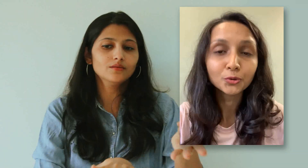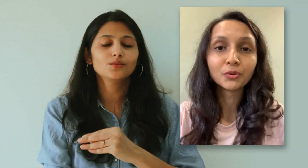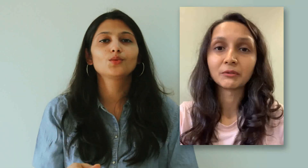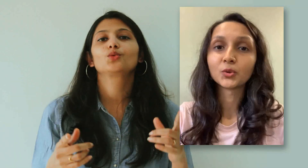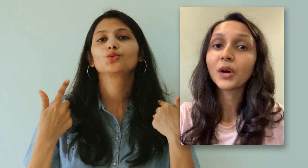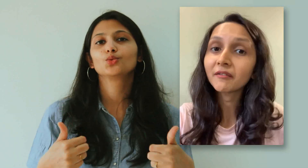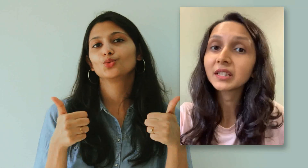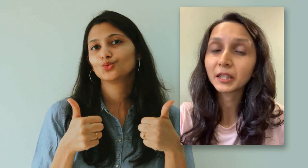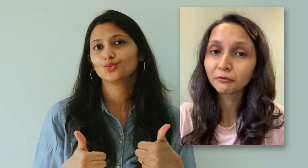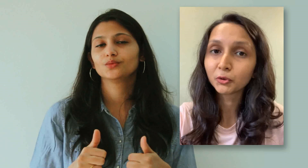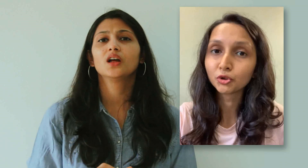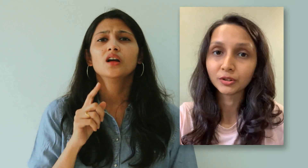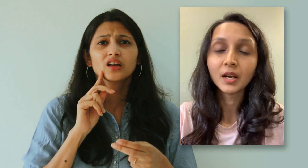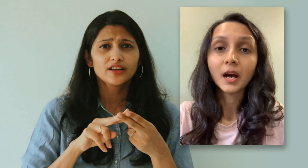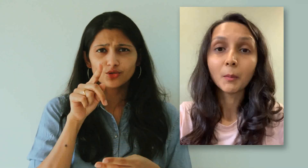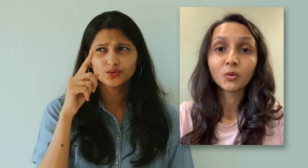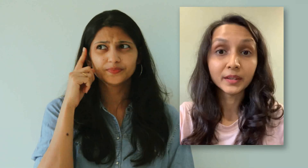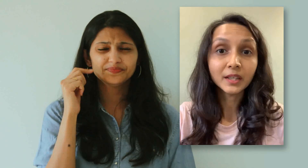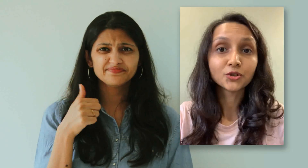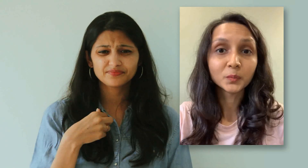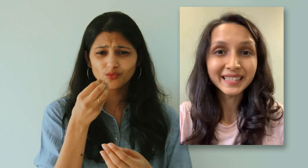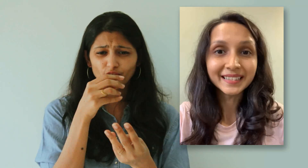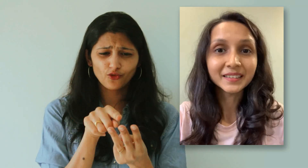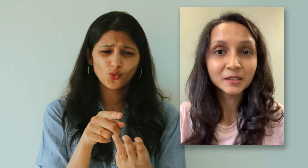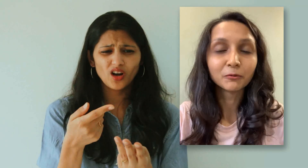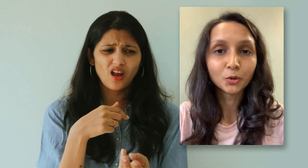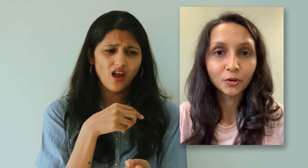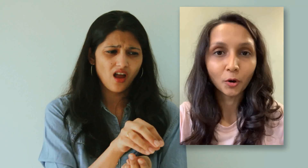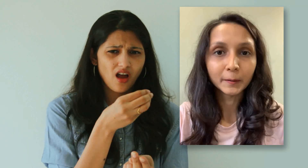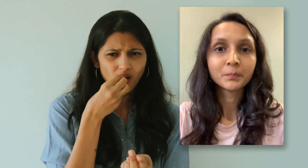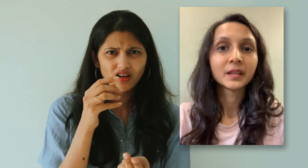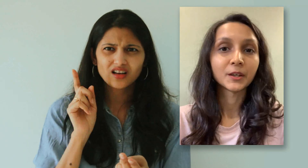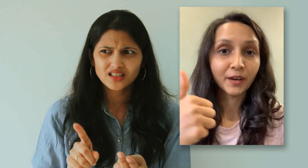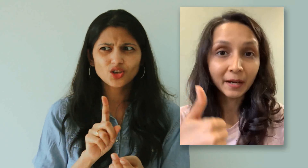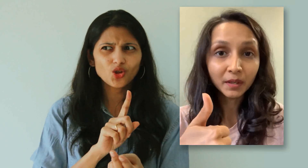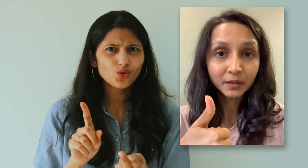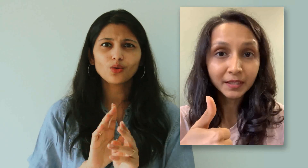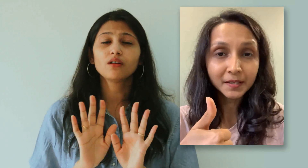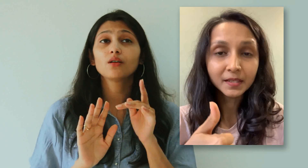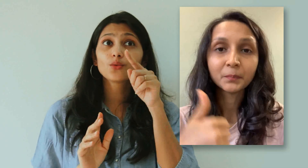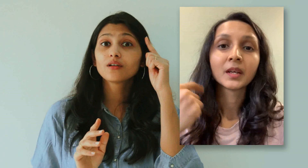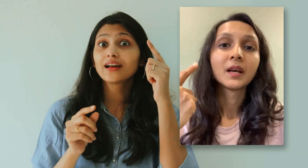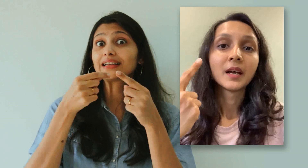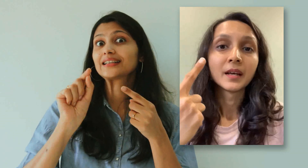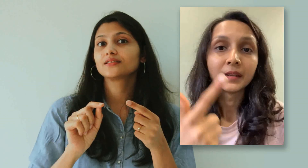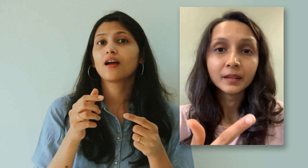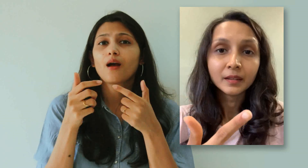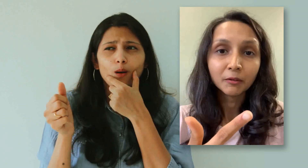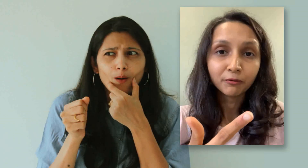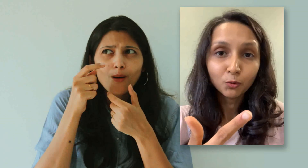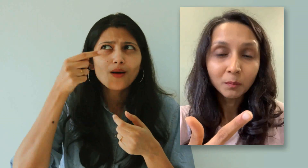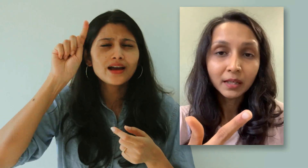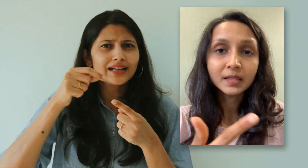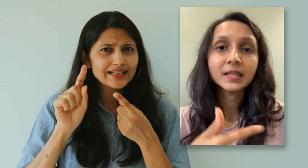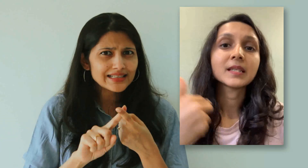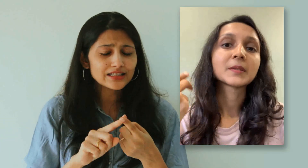food through if you have any confusion about whether I should be eating this food or not. The grandmother test, the